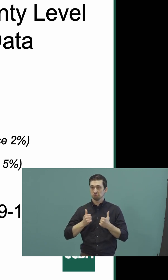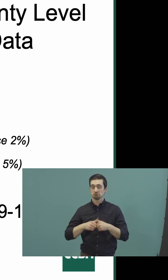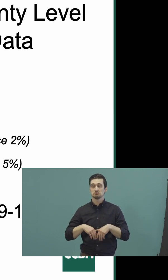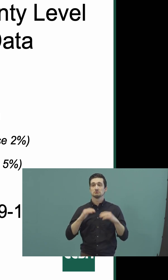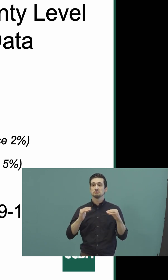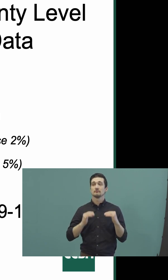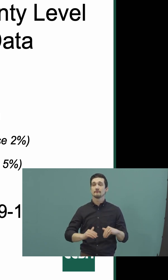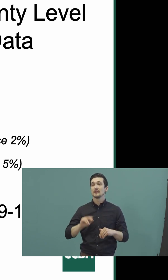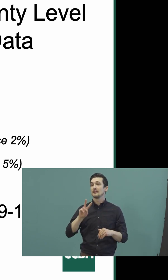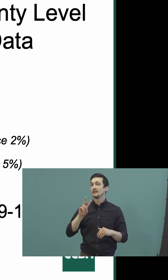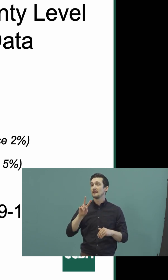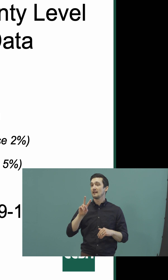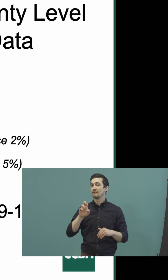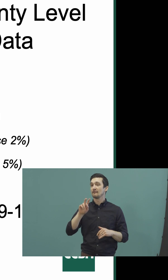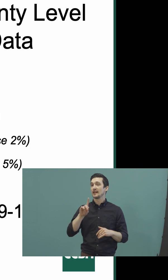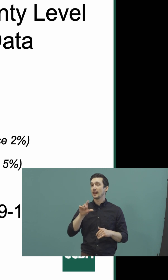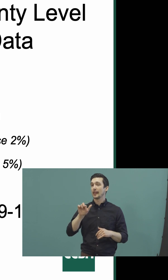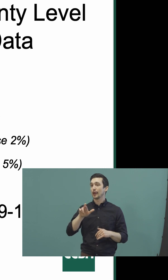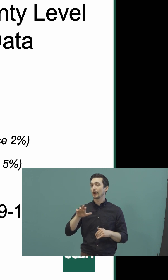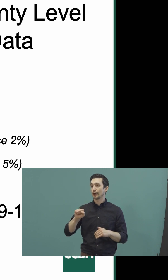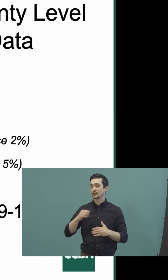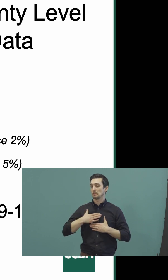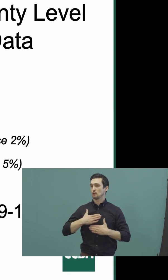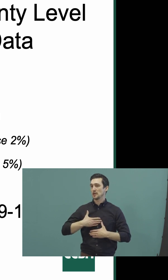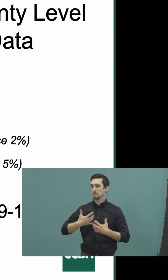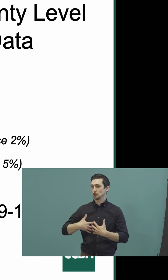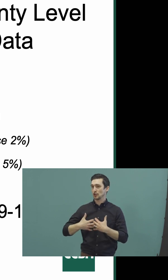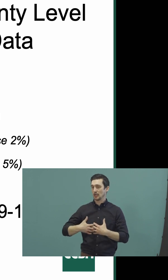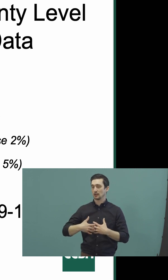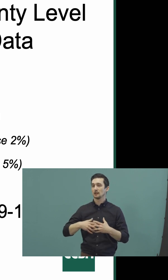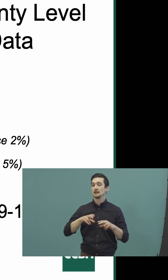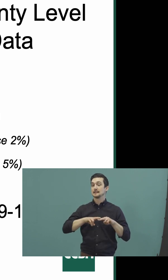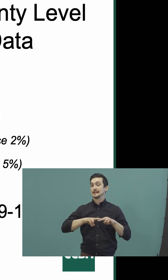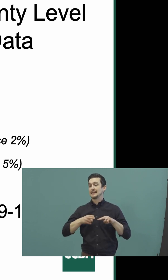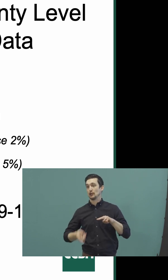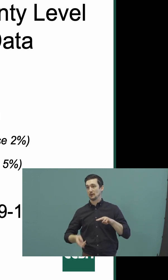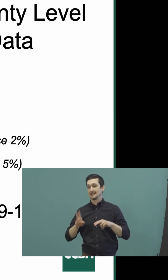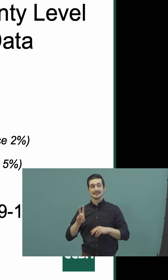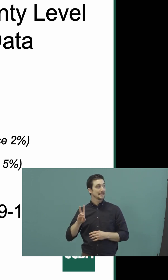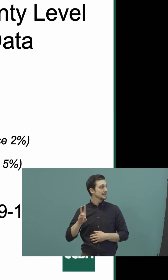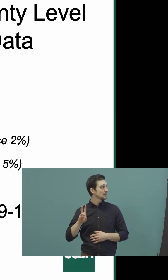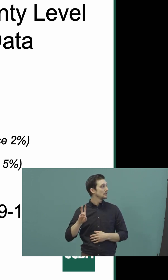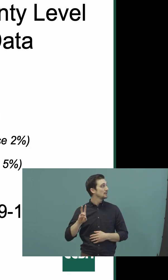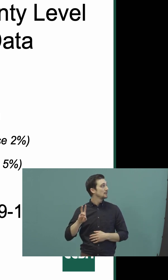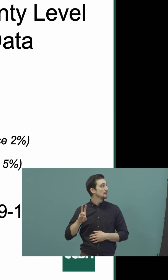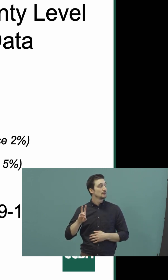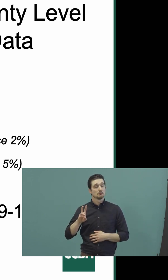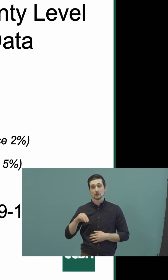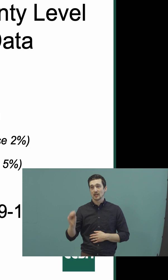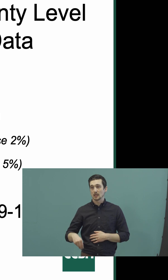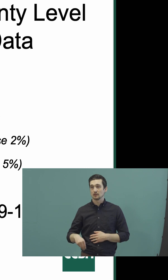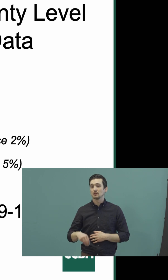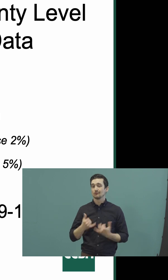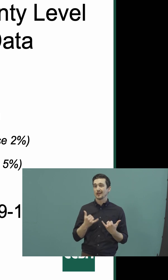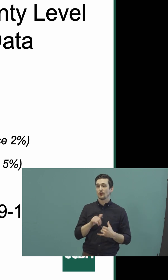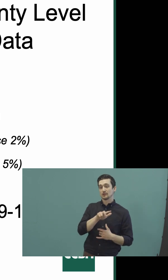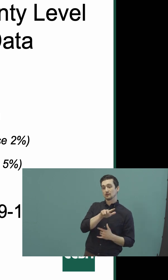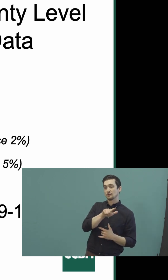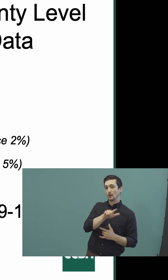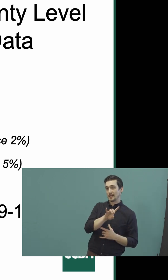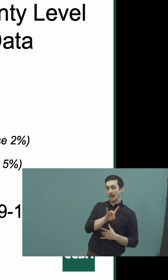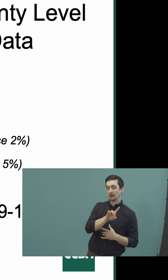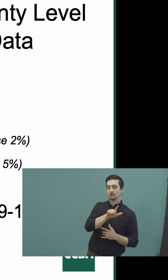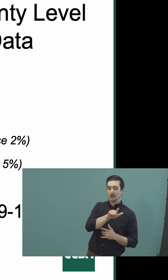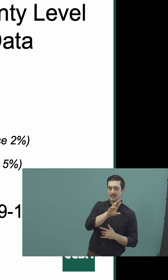our ventilators are at 29%, which is a decrease of 6%, although the actual number of ventilators reported is